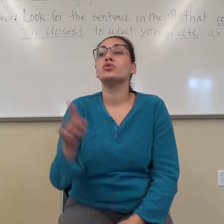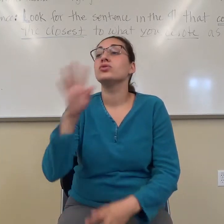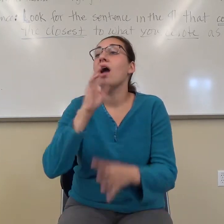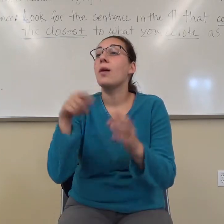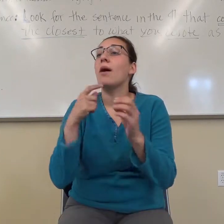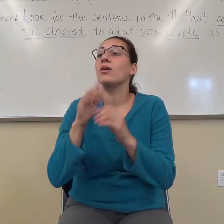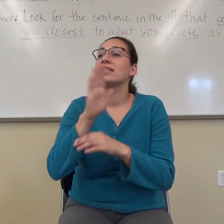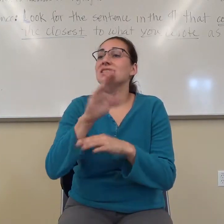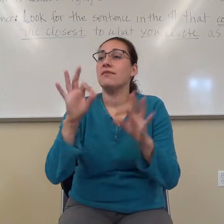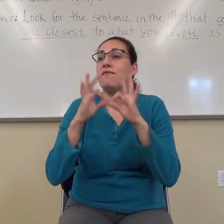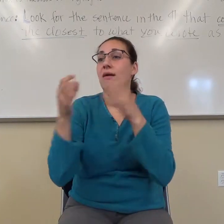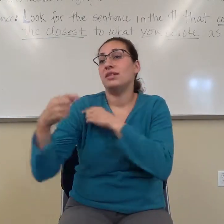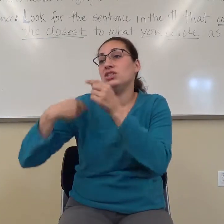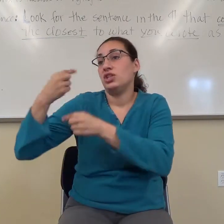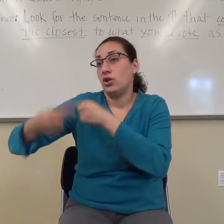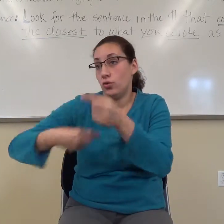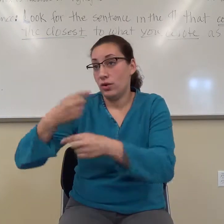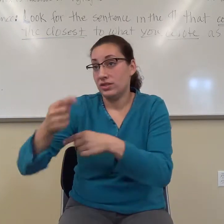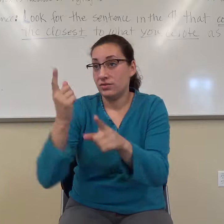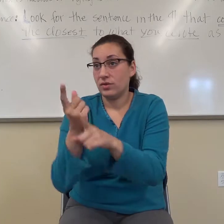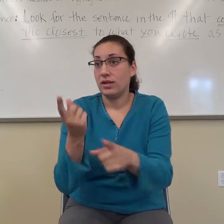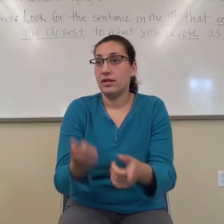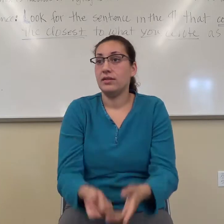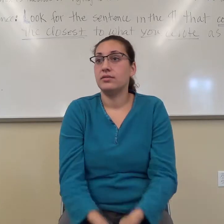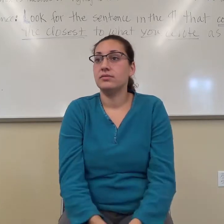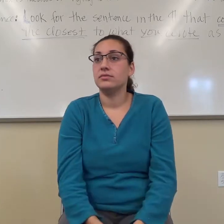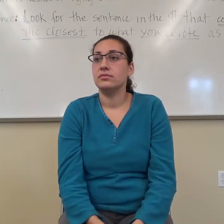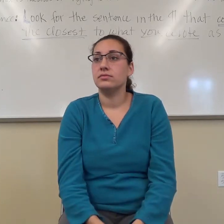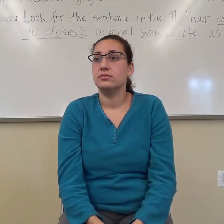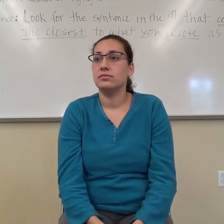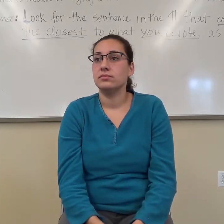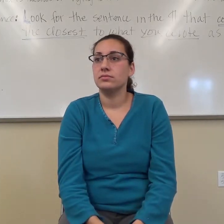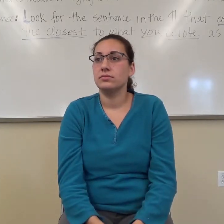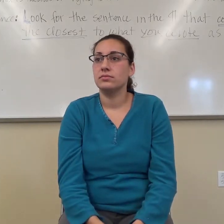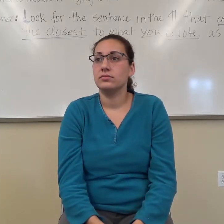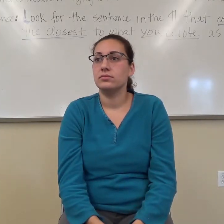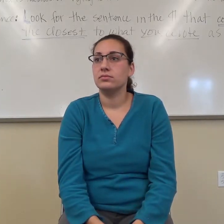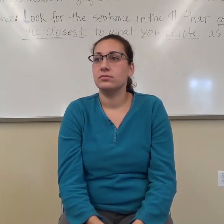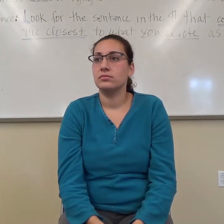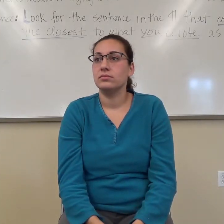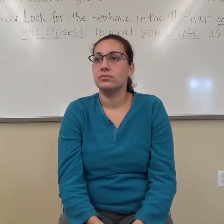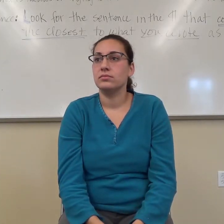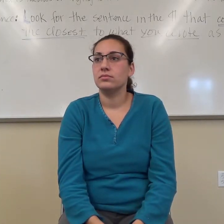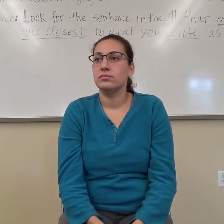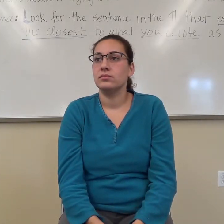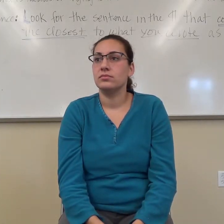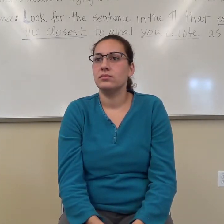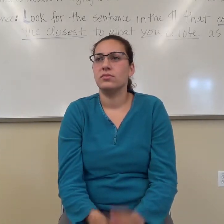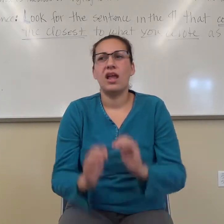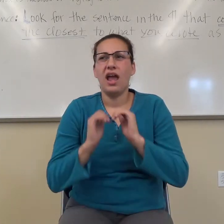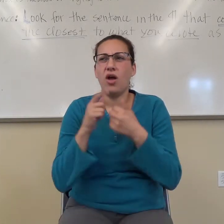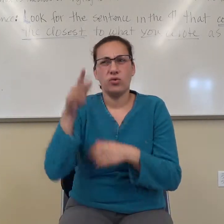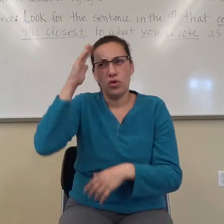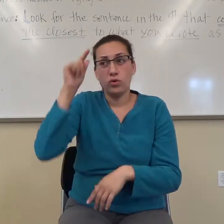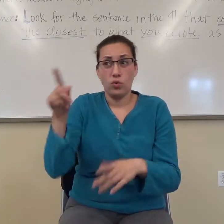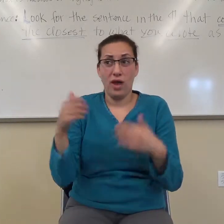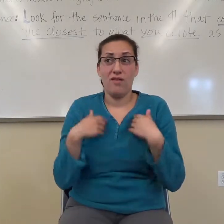transitions and lists. So I'm going to have you actually write this down. I haven't actually asked